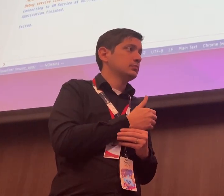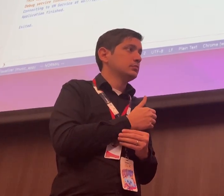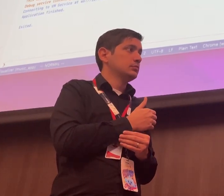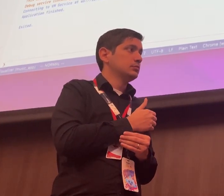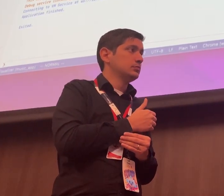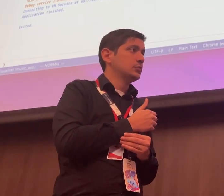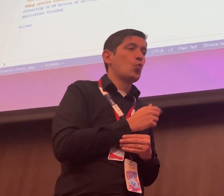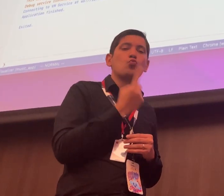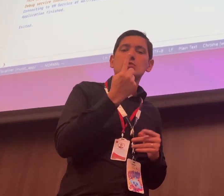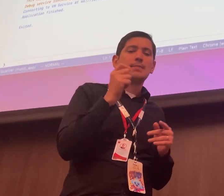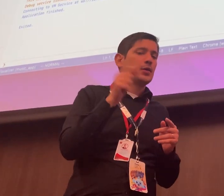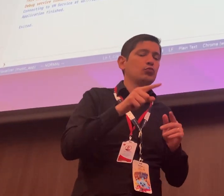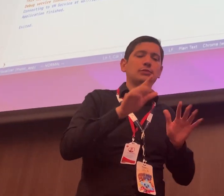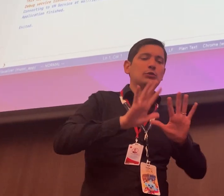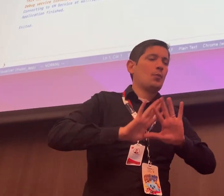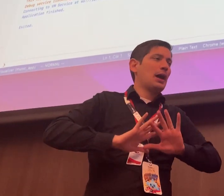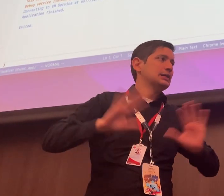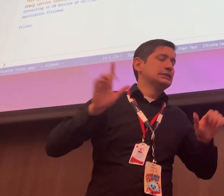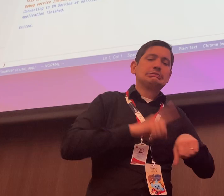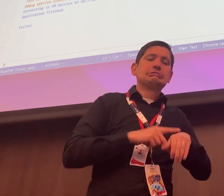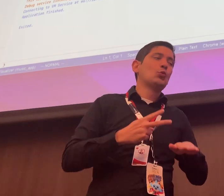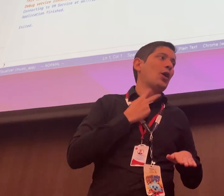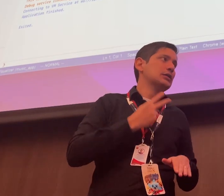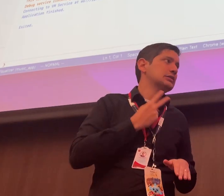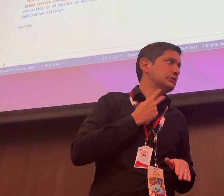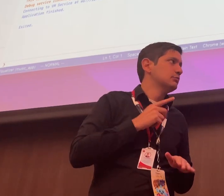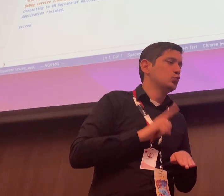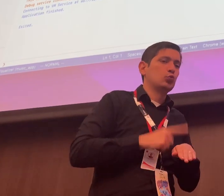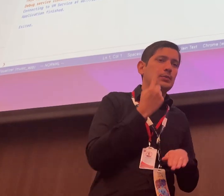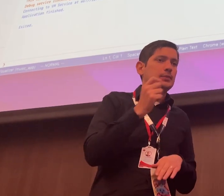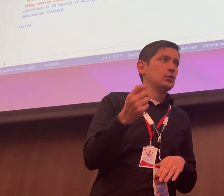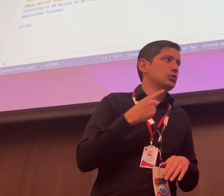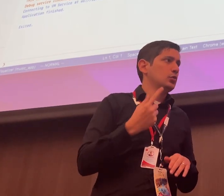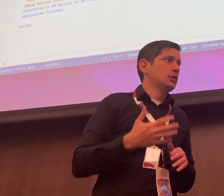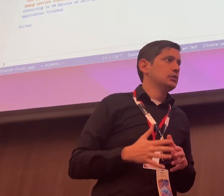one more question, that's if you more time. I took two.